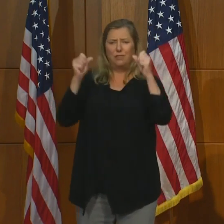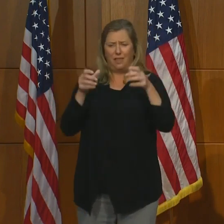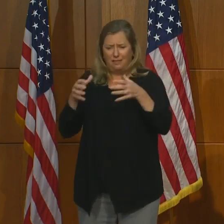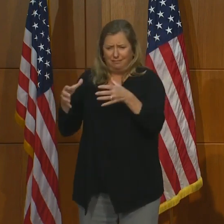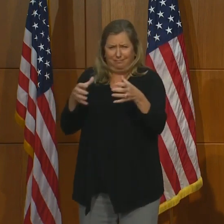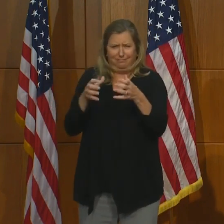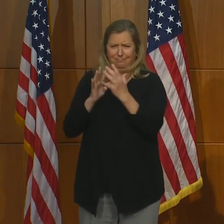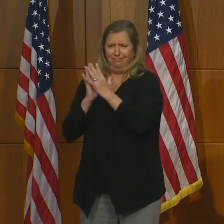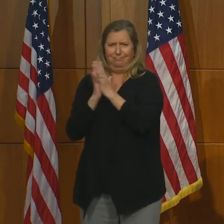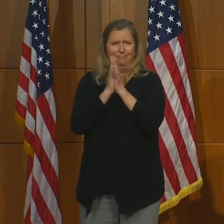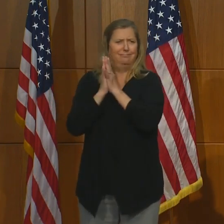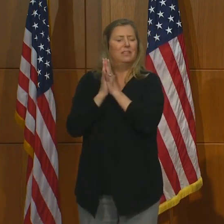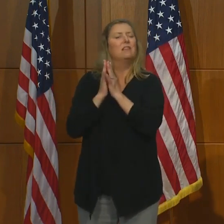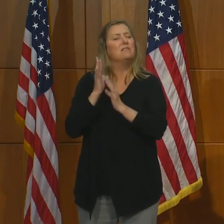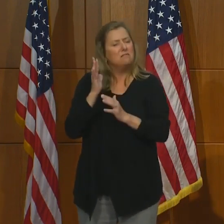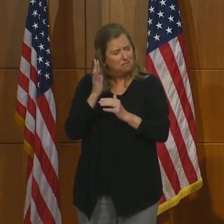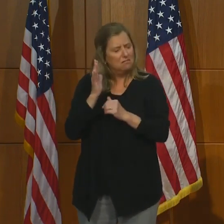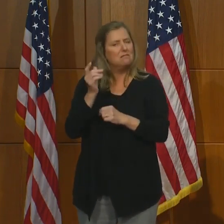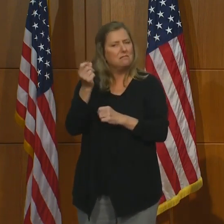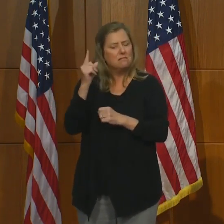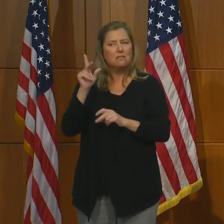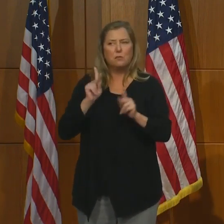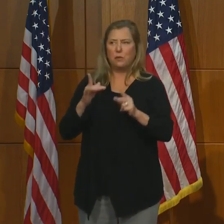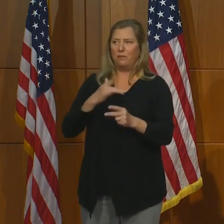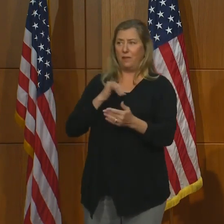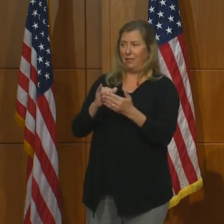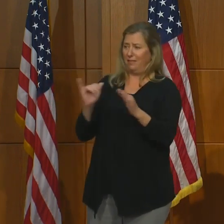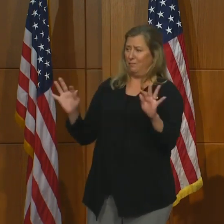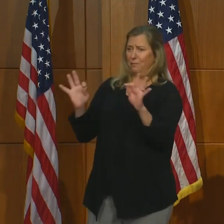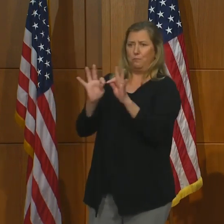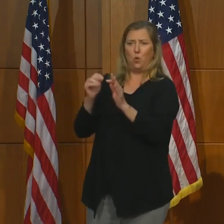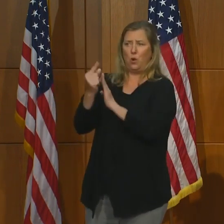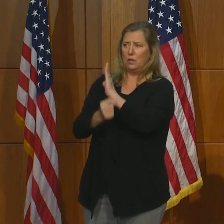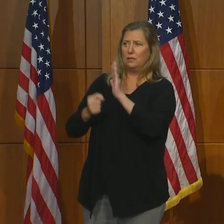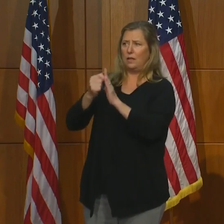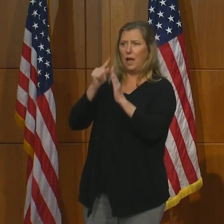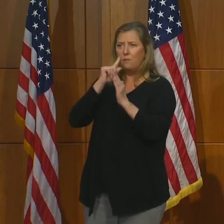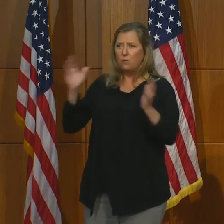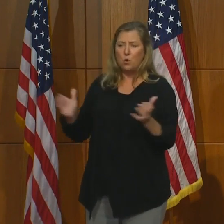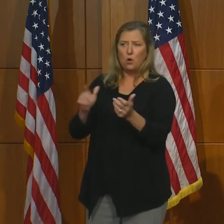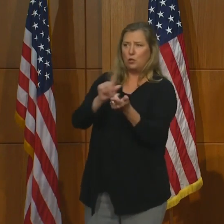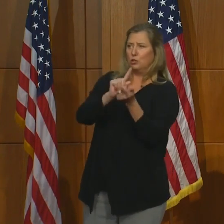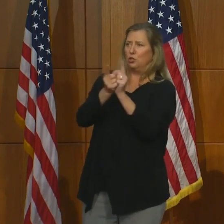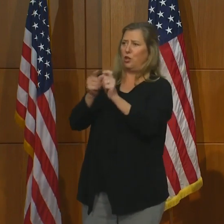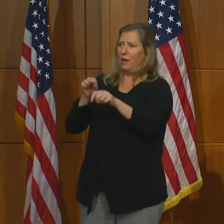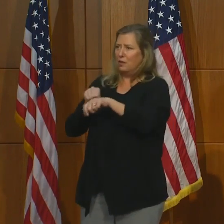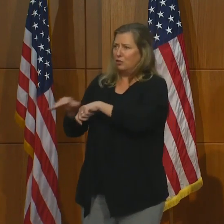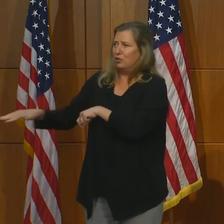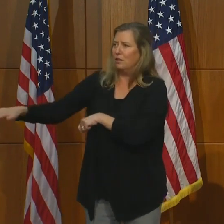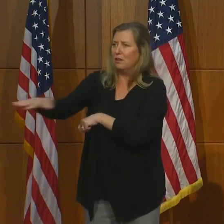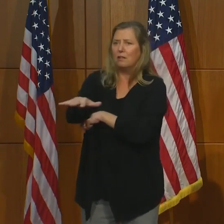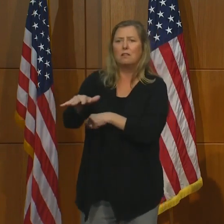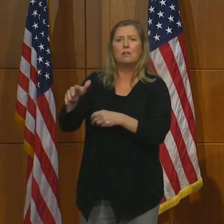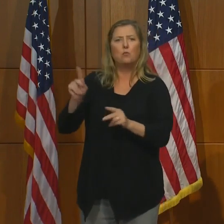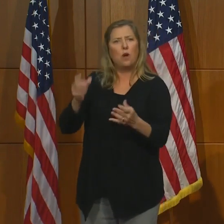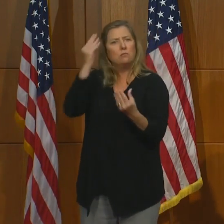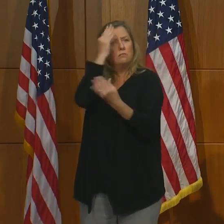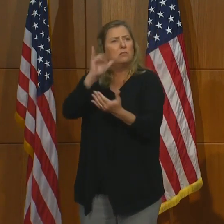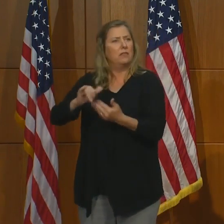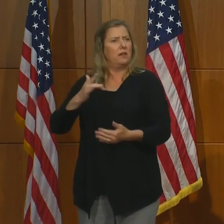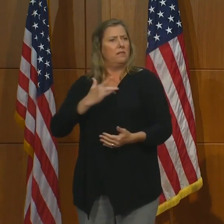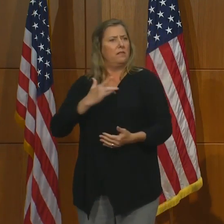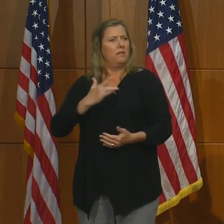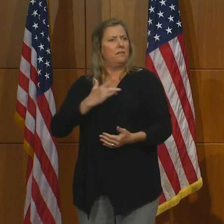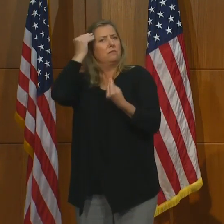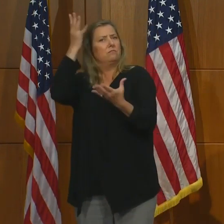people. I understand that people feel this is a critical time of change and they want to make their voices heard.